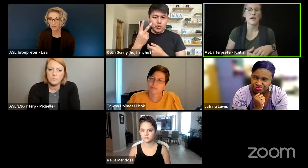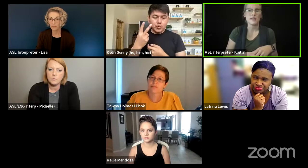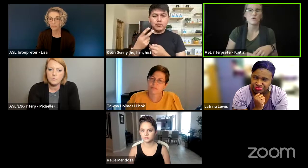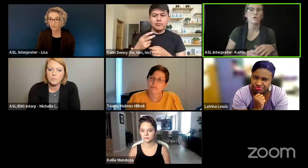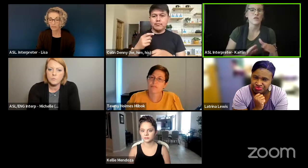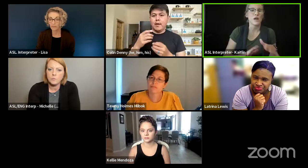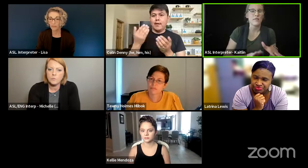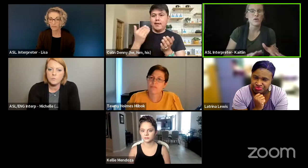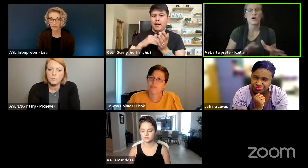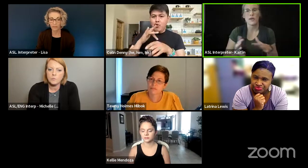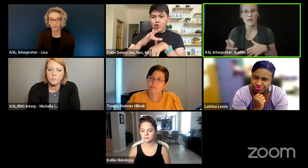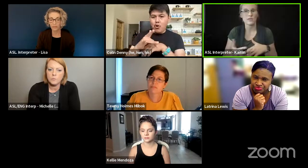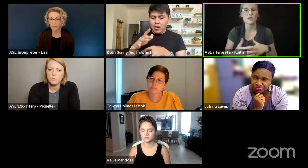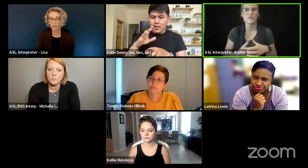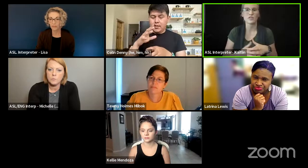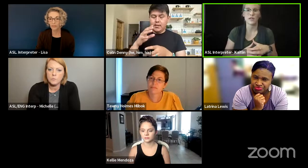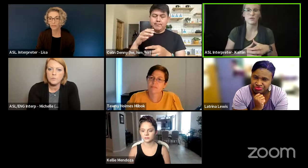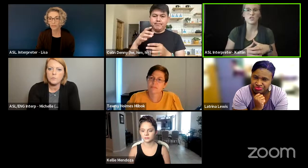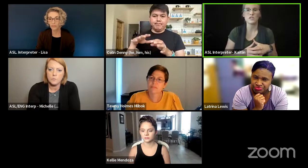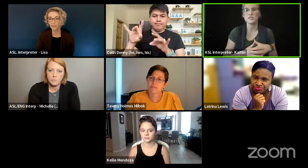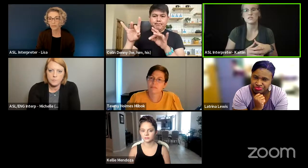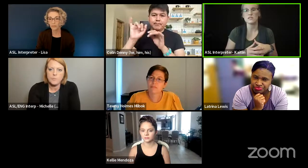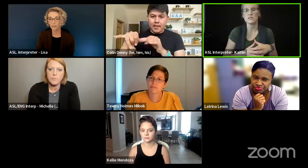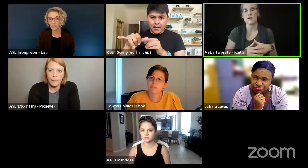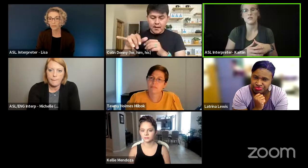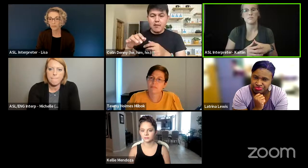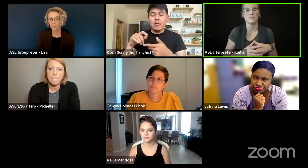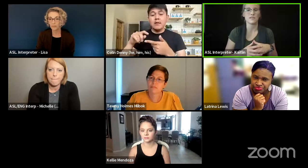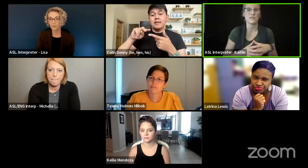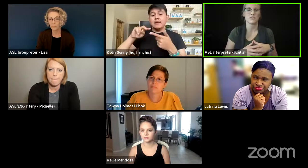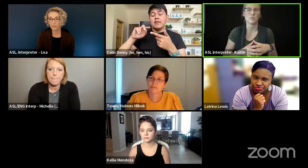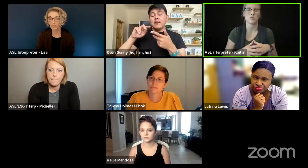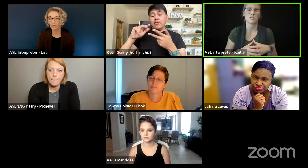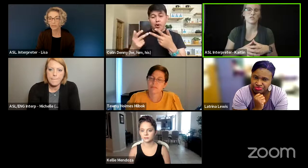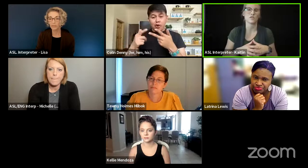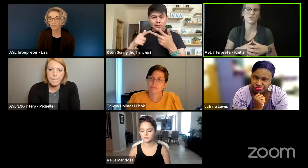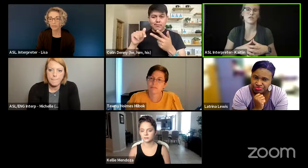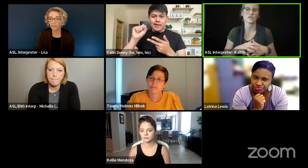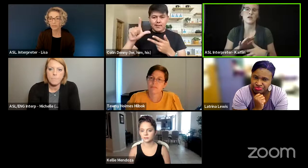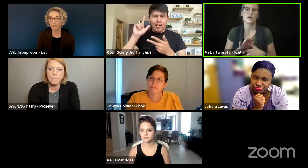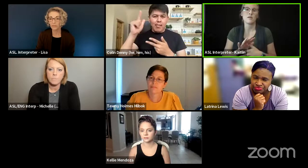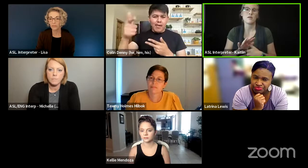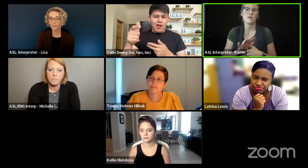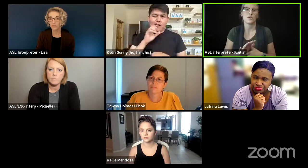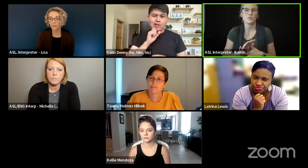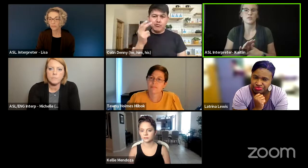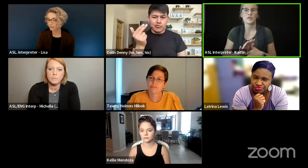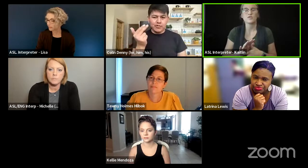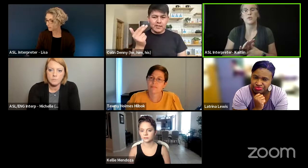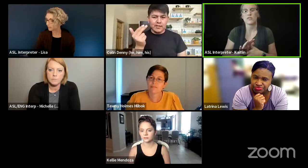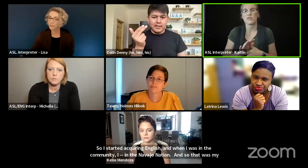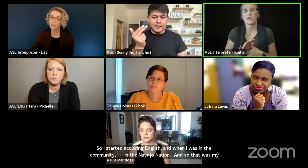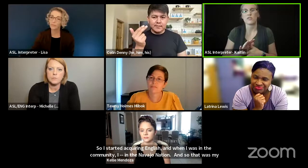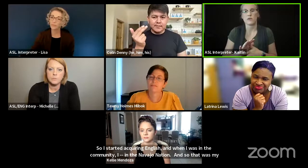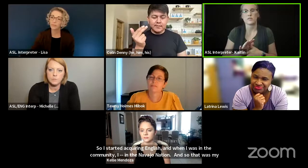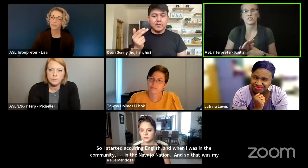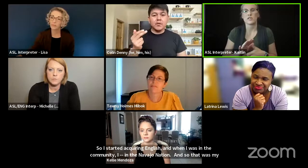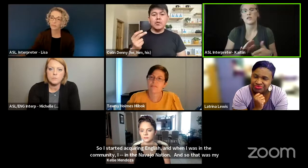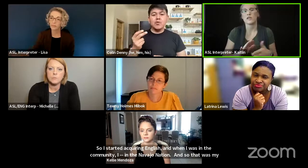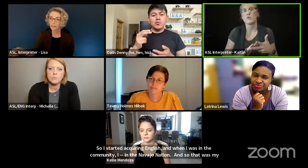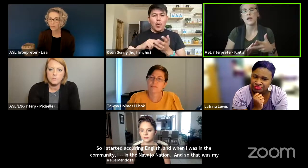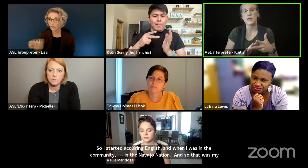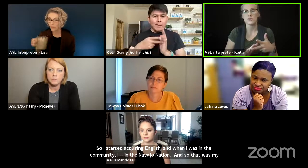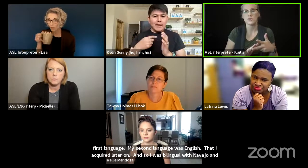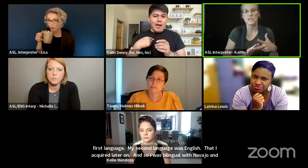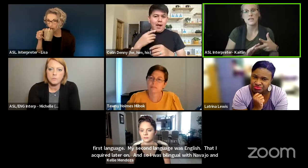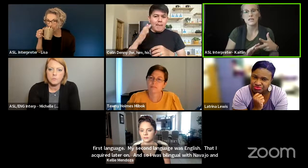I was bilingual with Navajo and English languages as a hearing person. So that's, the initial part of my acquisition.